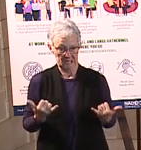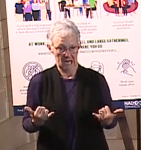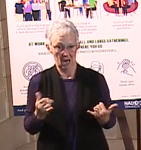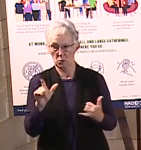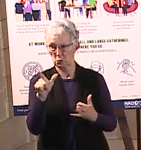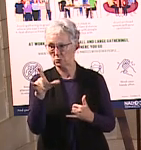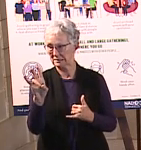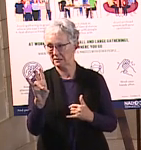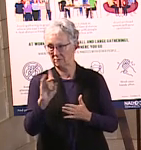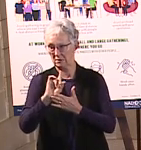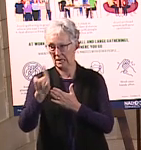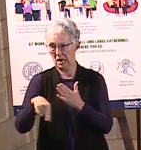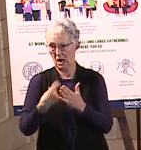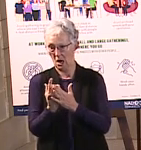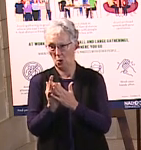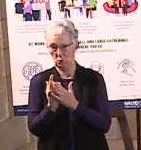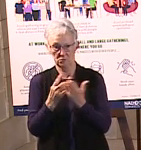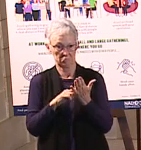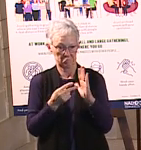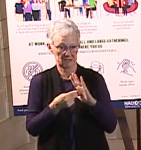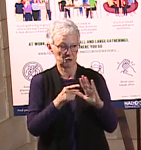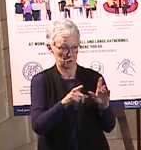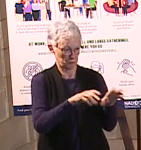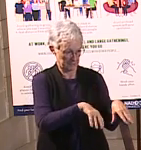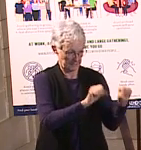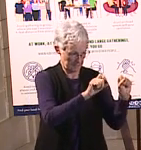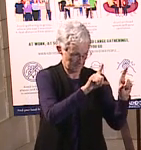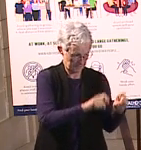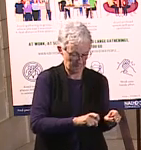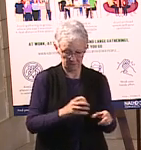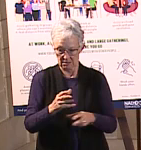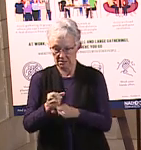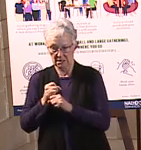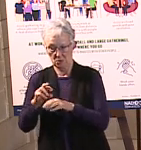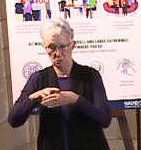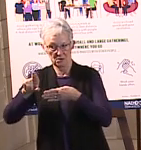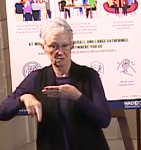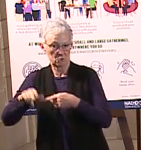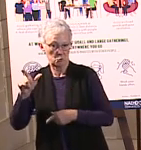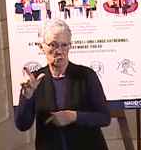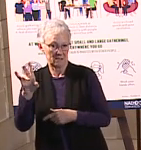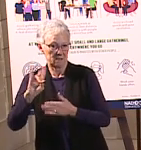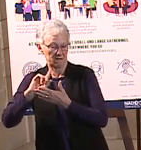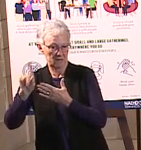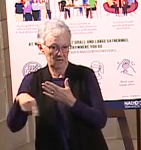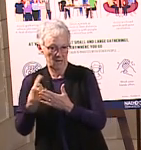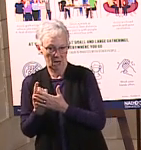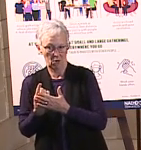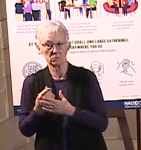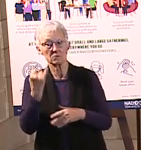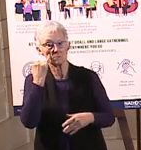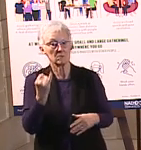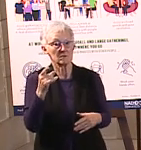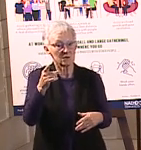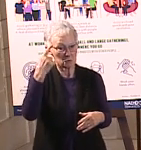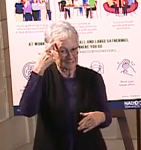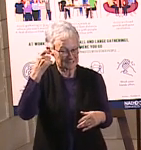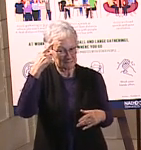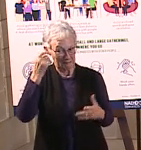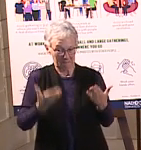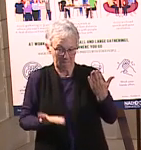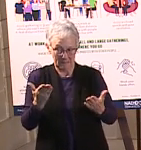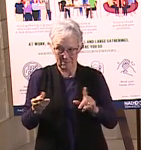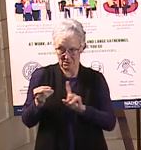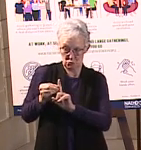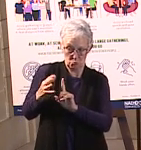to go get tested if you feel like you've been exposed or you have symptoms. That you can find out whether or not you've got it. That's